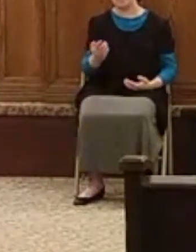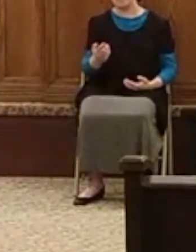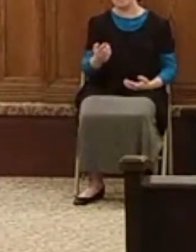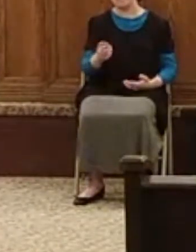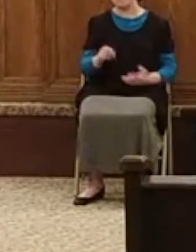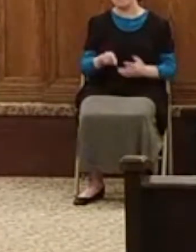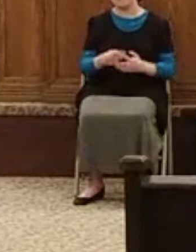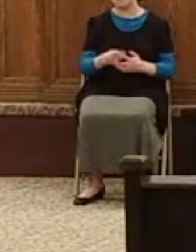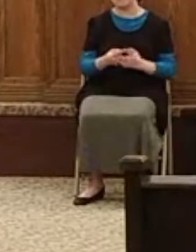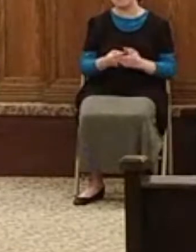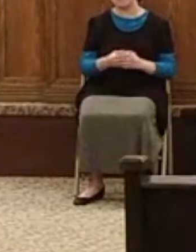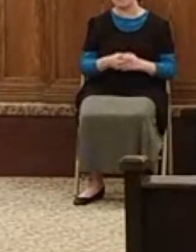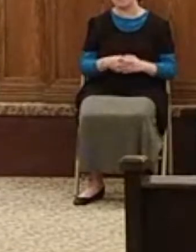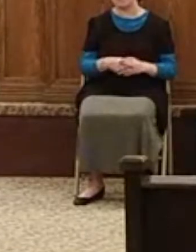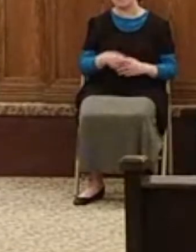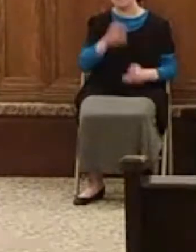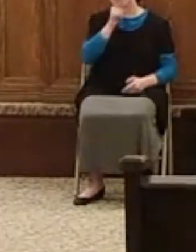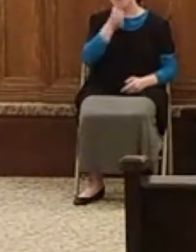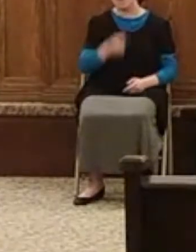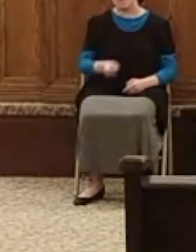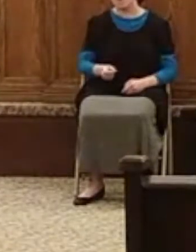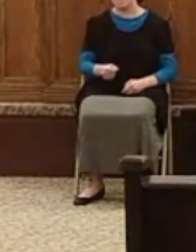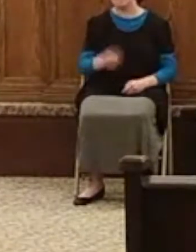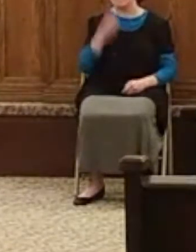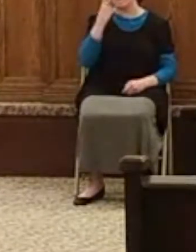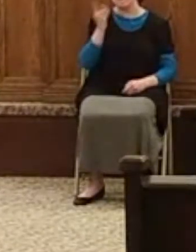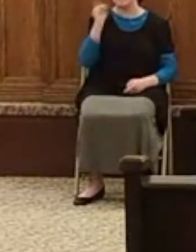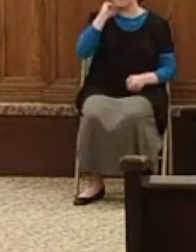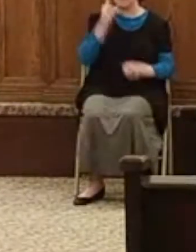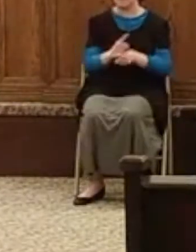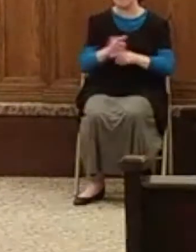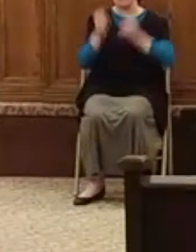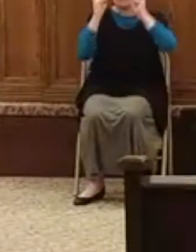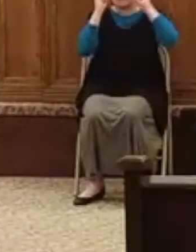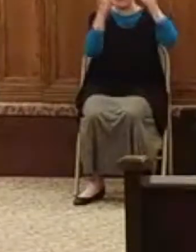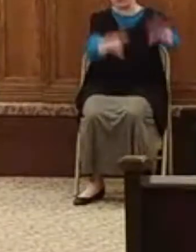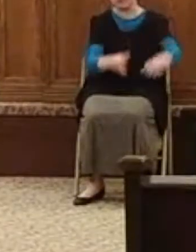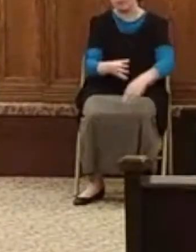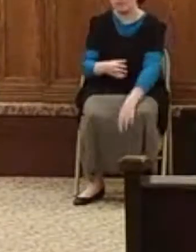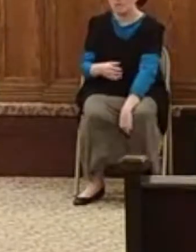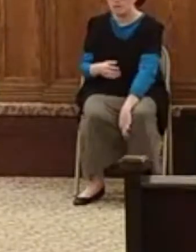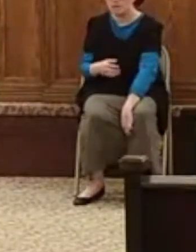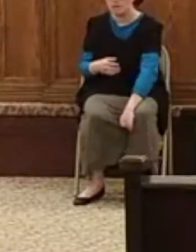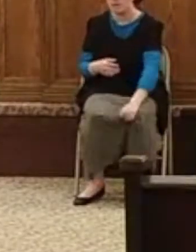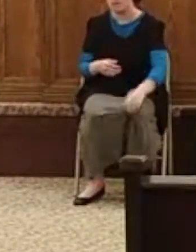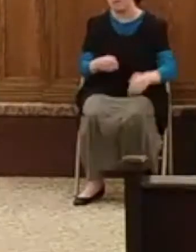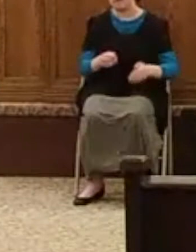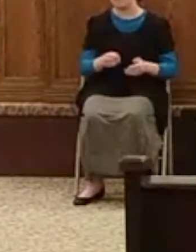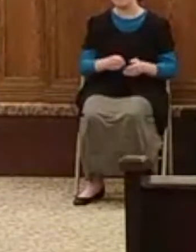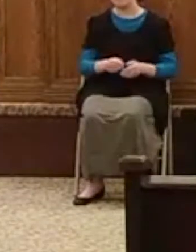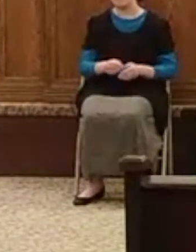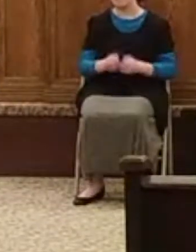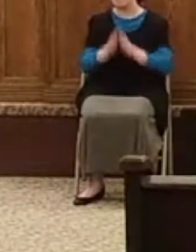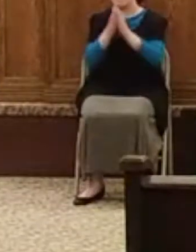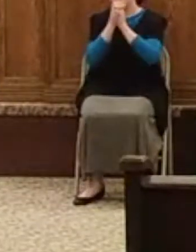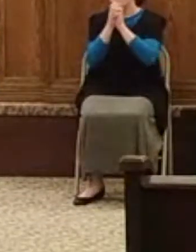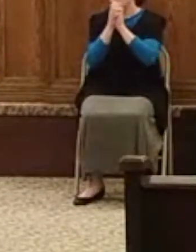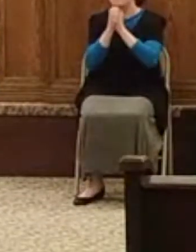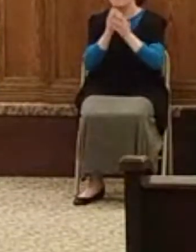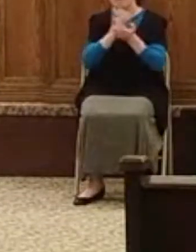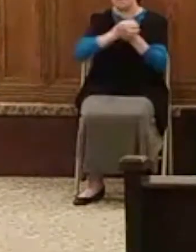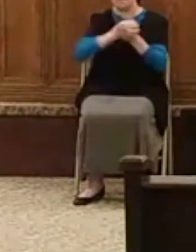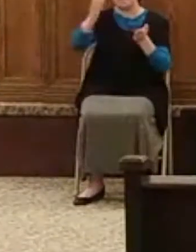have been young, and now am old, yet have I not seen the righteous forsaken, forsaken, nor his